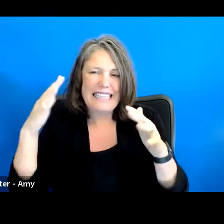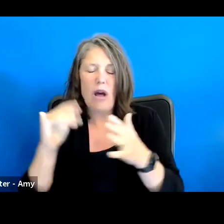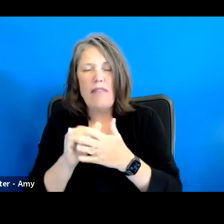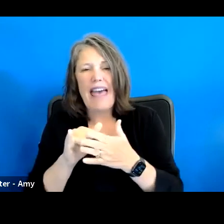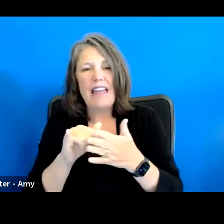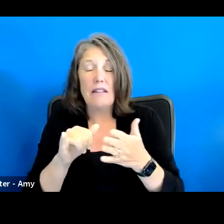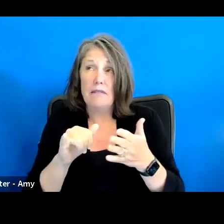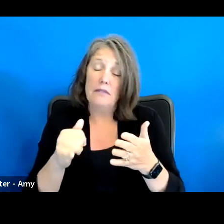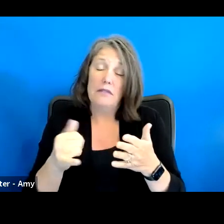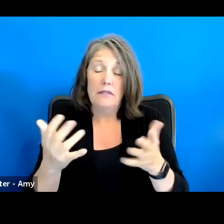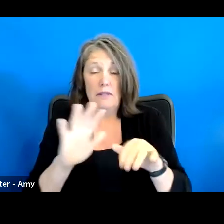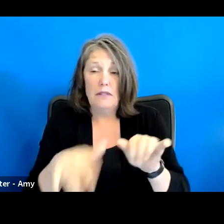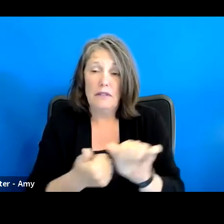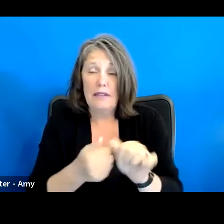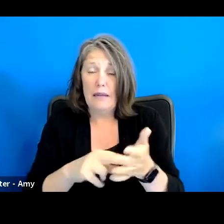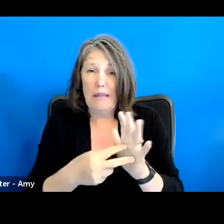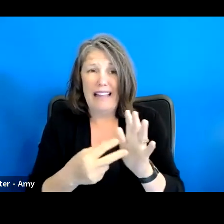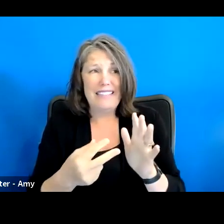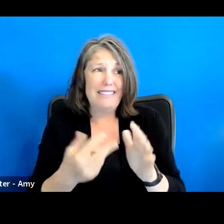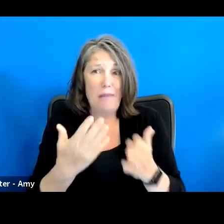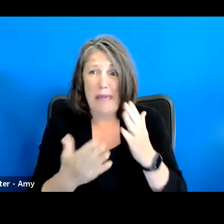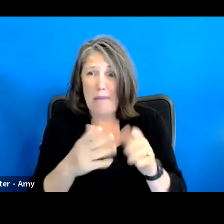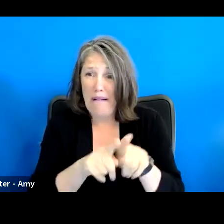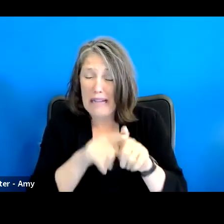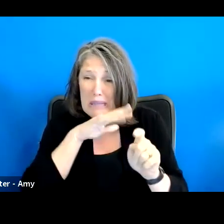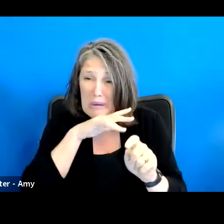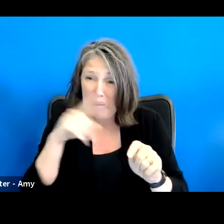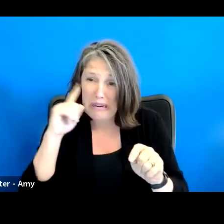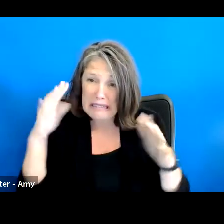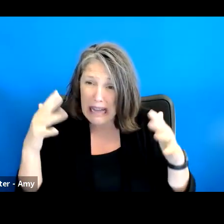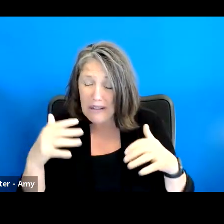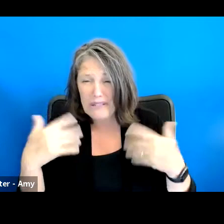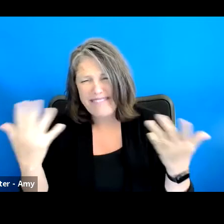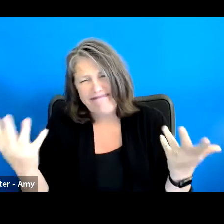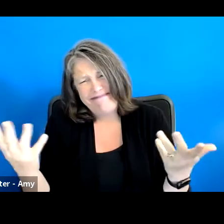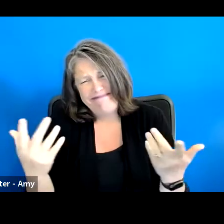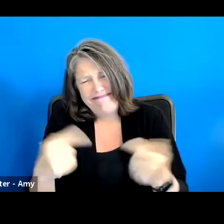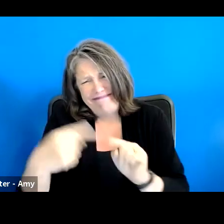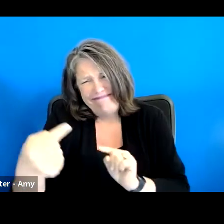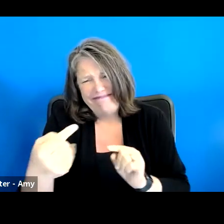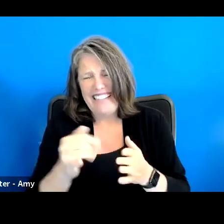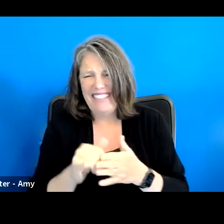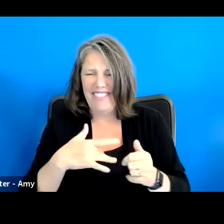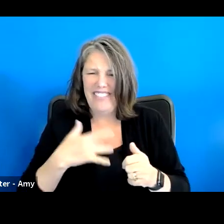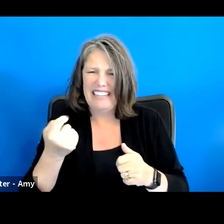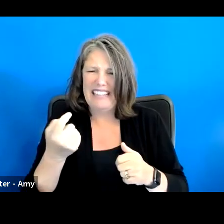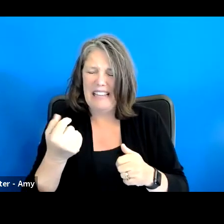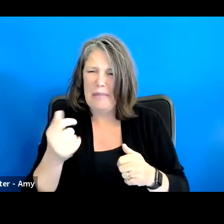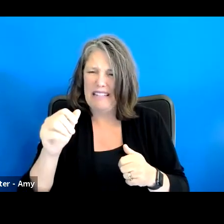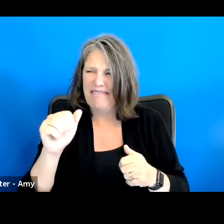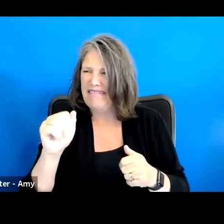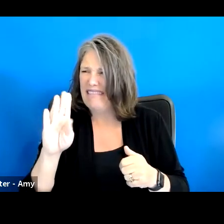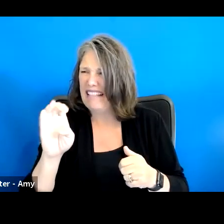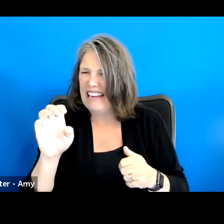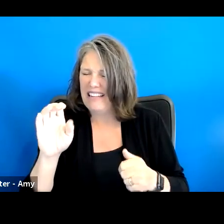the existence of dirty sound, which feels a little ableist in some ways, because what exactly